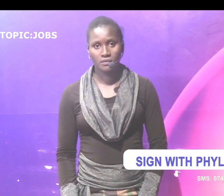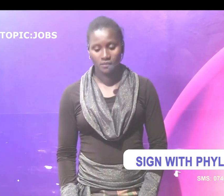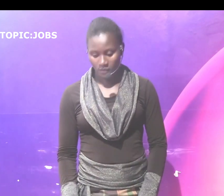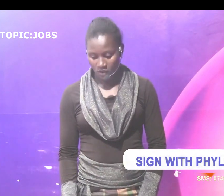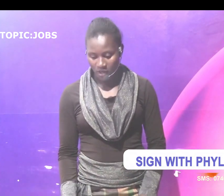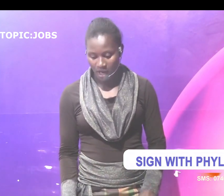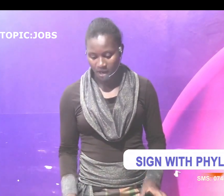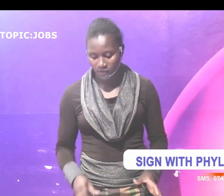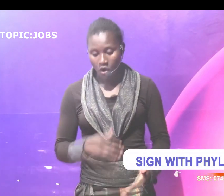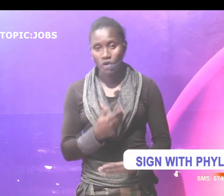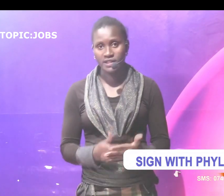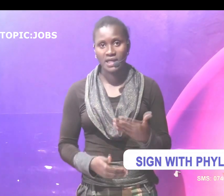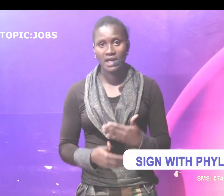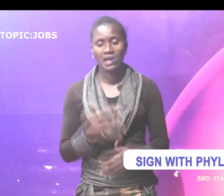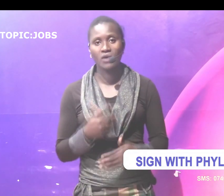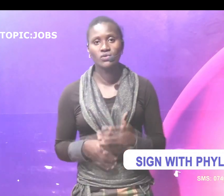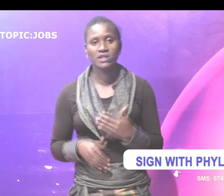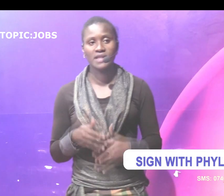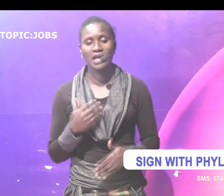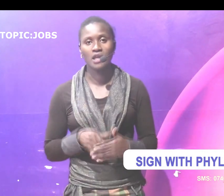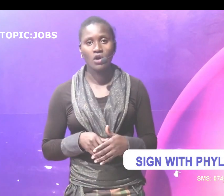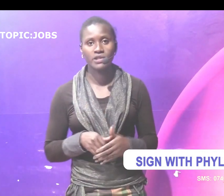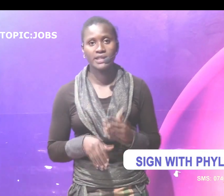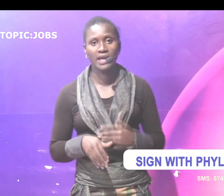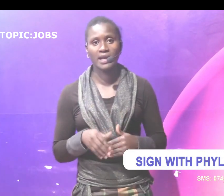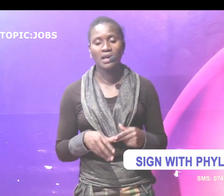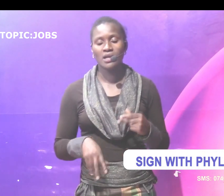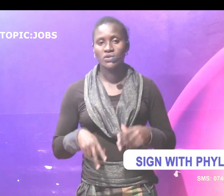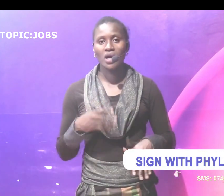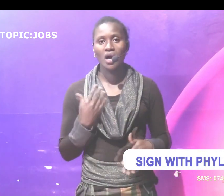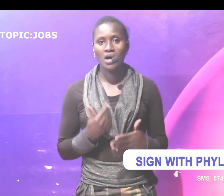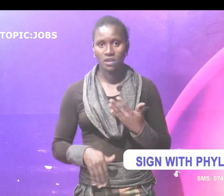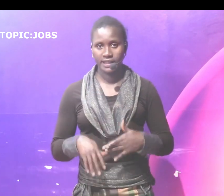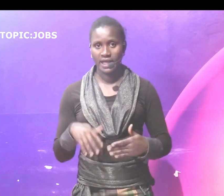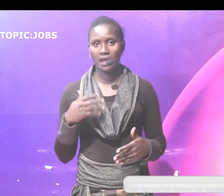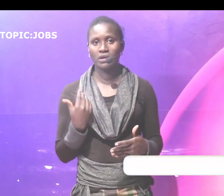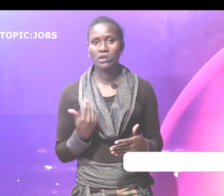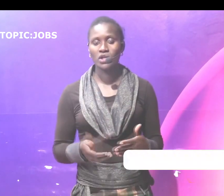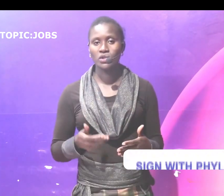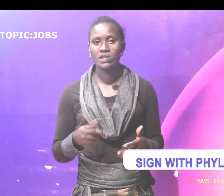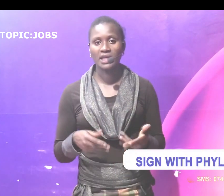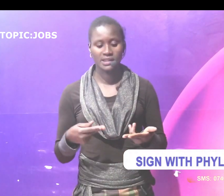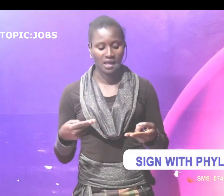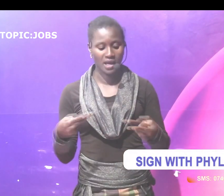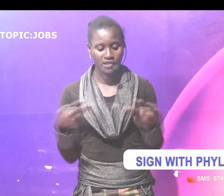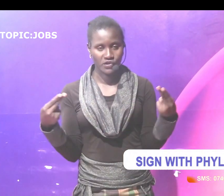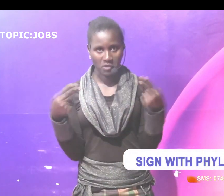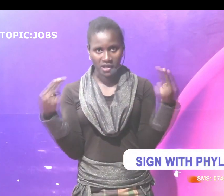we have hotel. How do we sign hotel? So hotel, we're going to use the letter H. Remember, this is